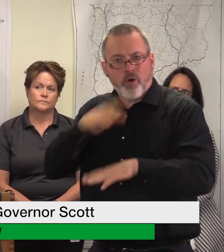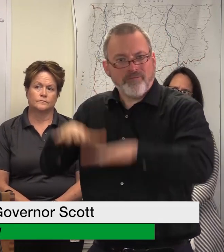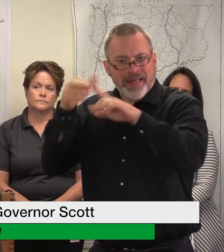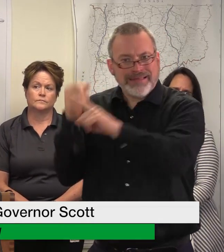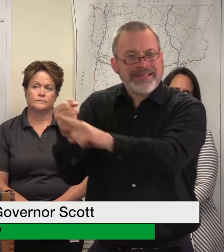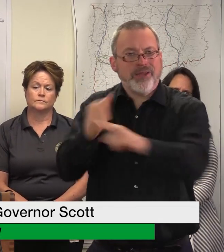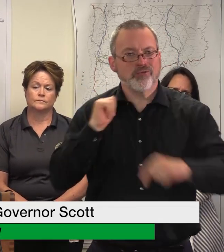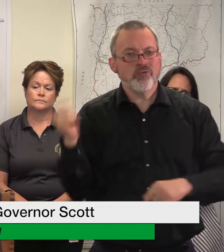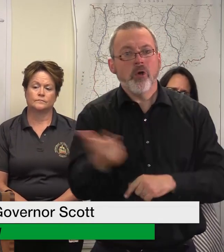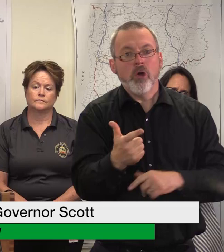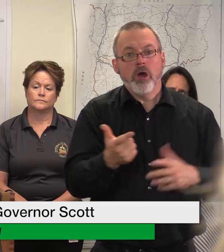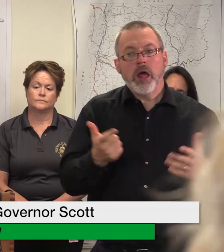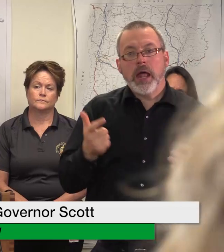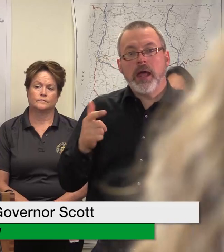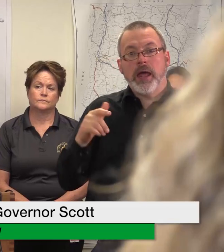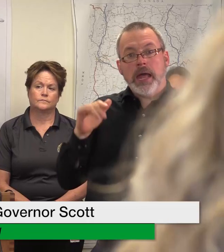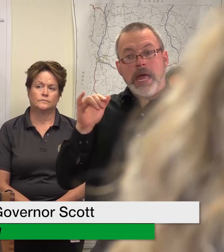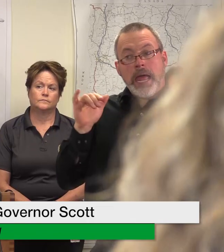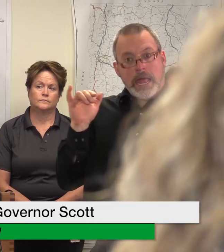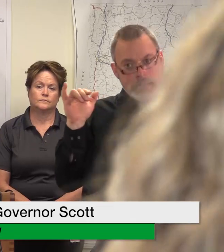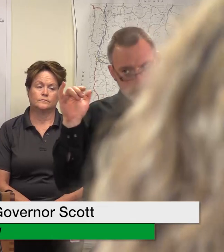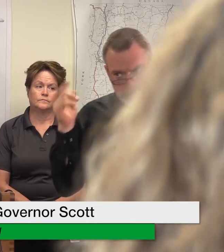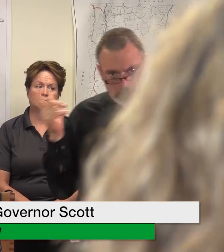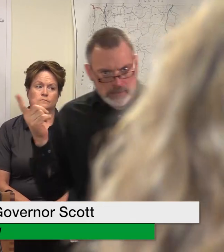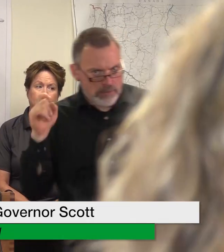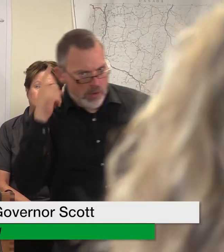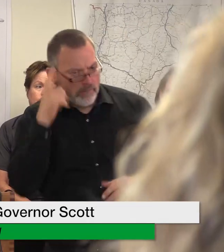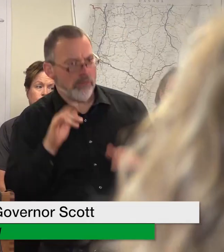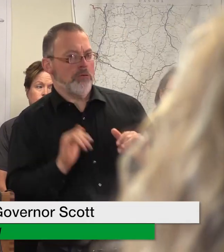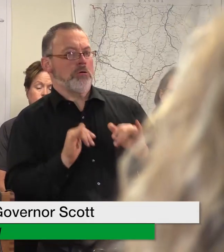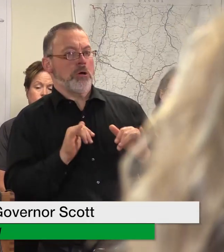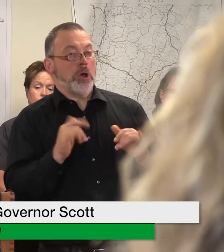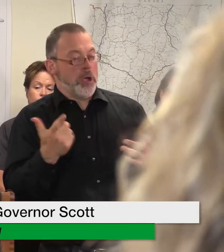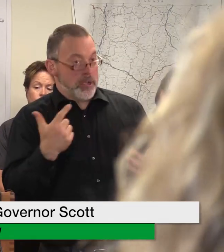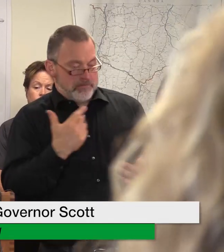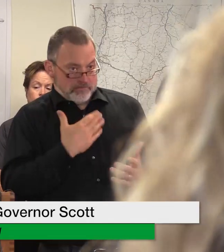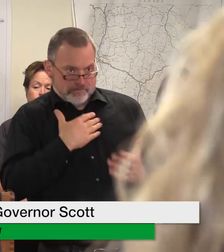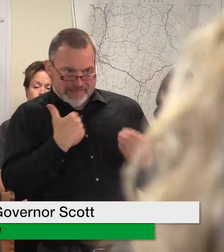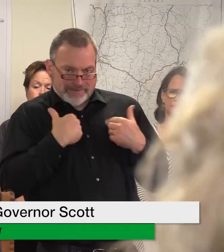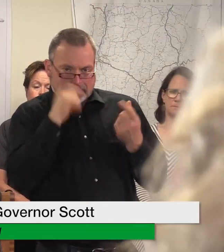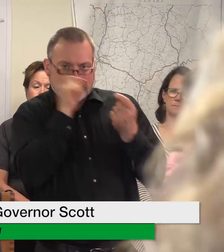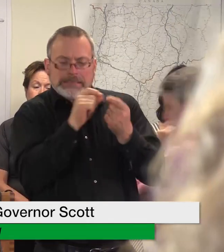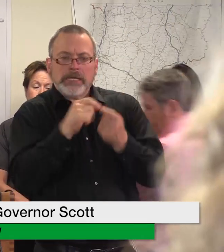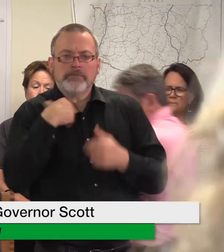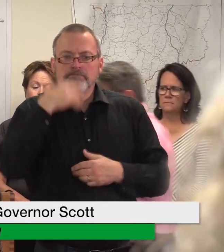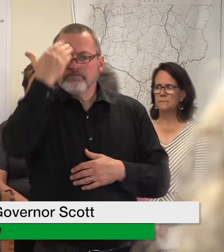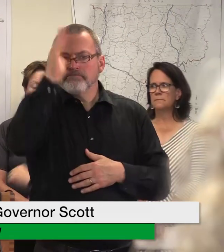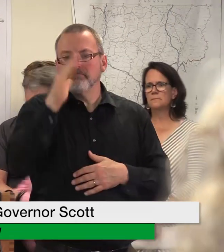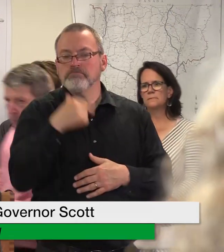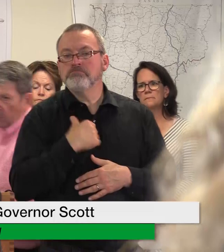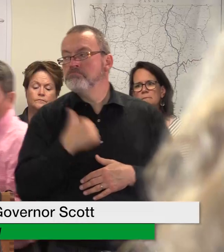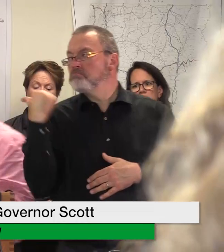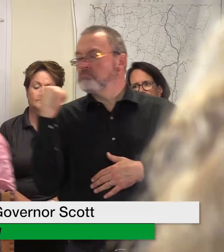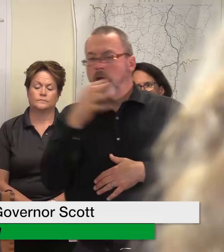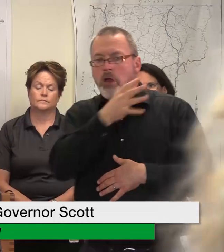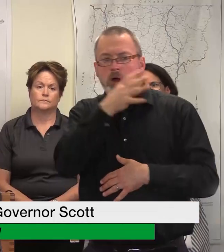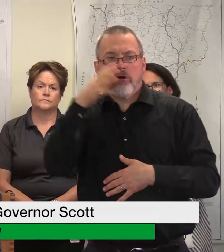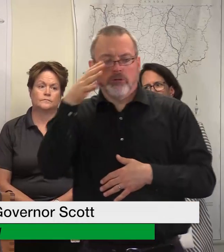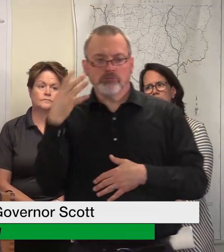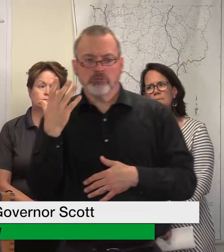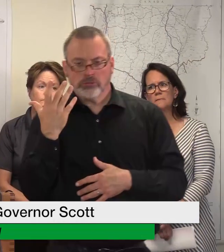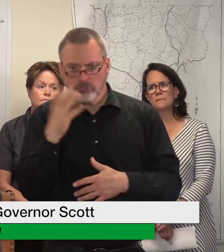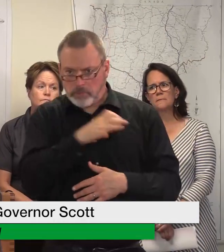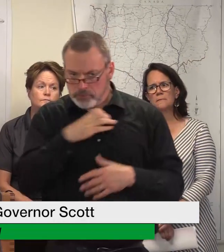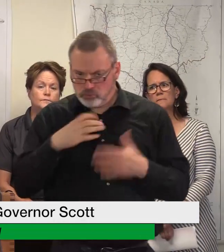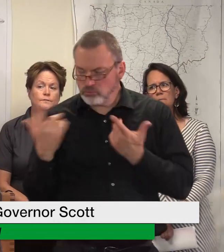any. I'm not aware of any damage to those units, but Secretary Tebbets, you want to add something?